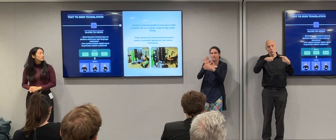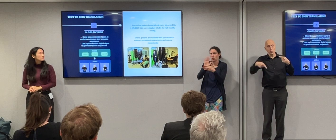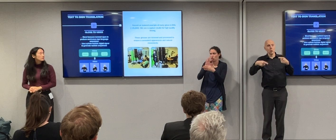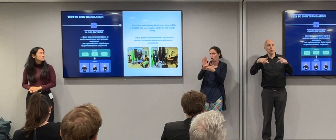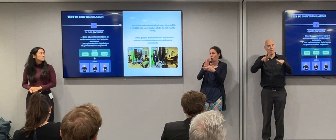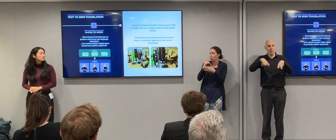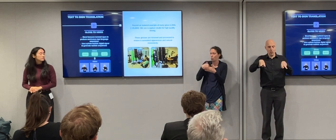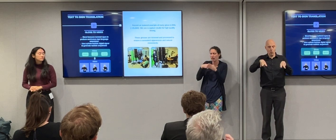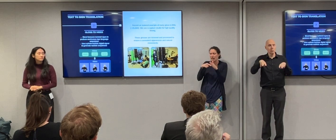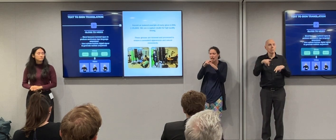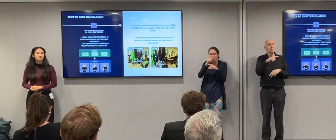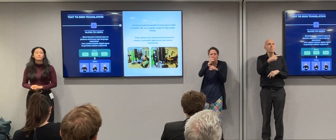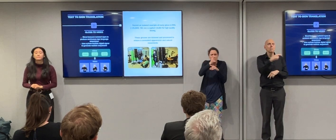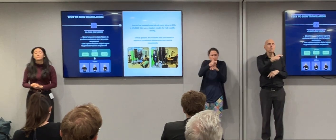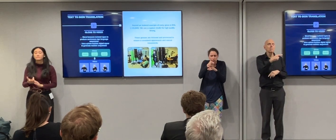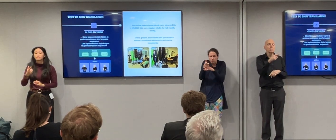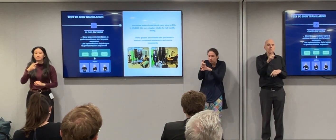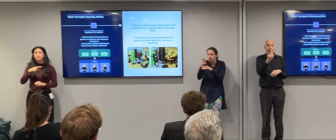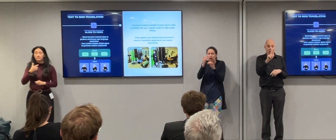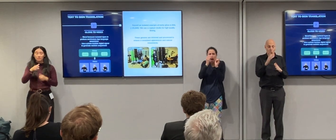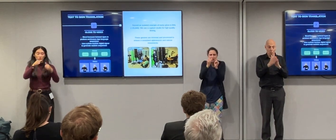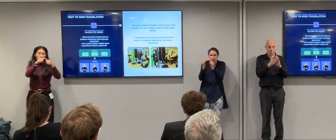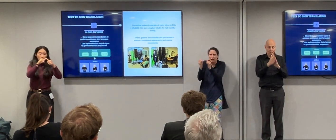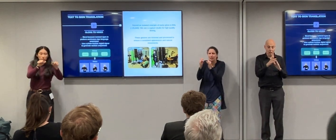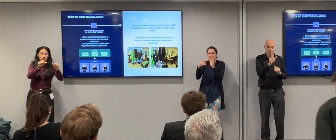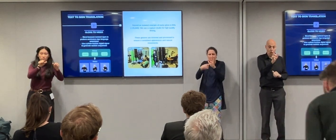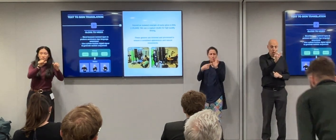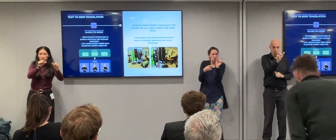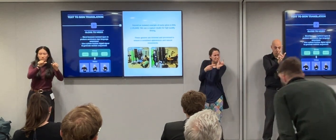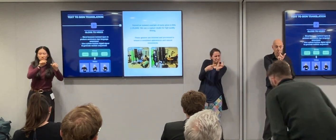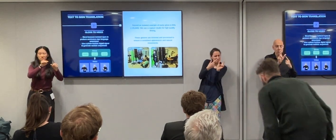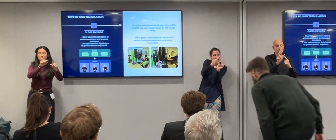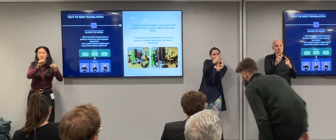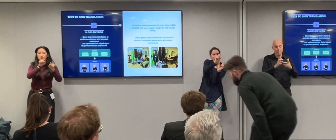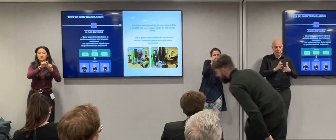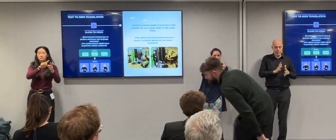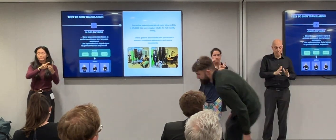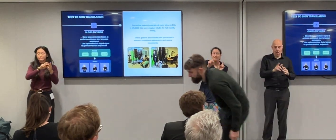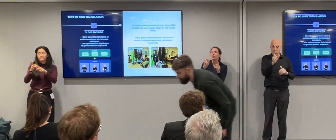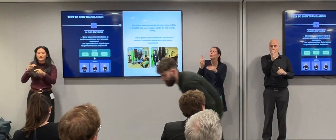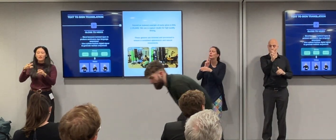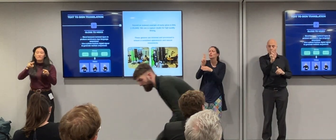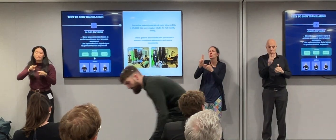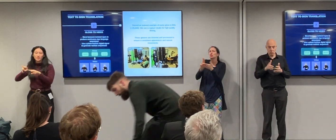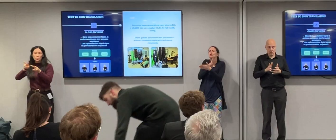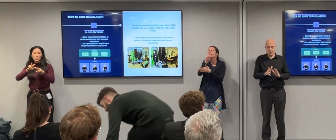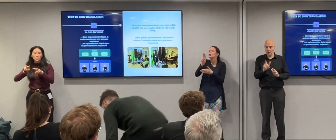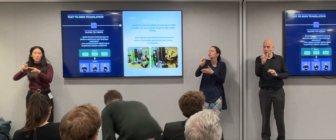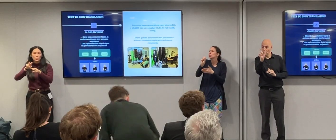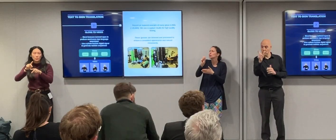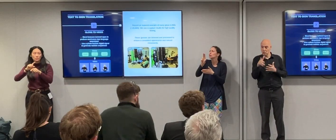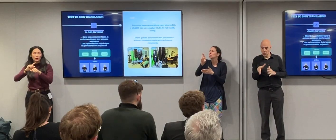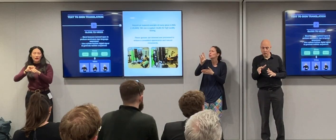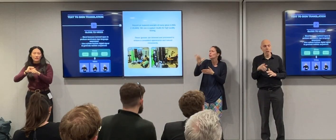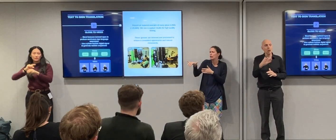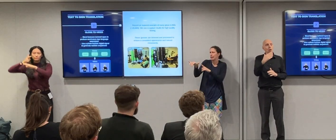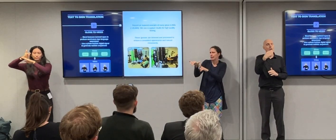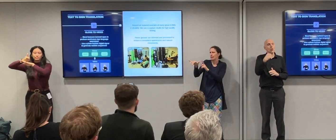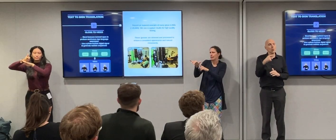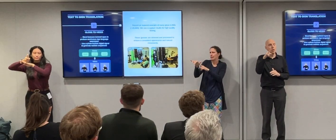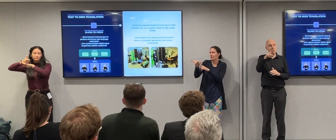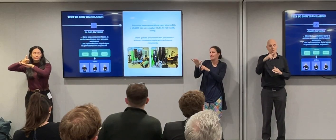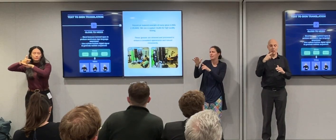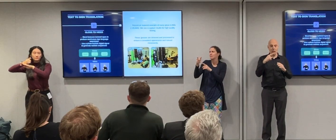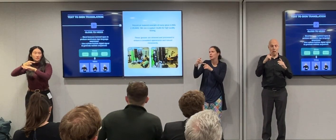an isolated example of each of these glosses. We use the University of Surrey high quality capture